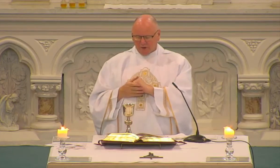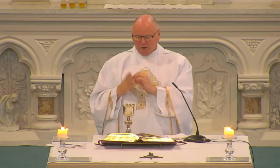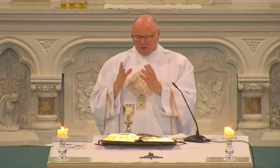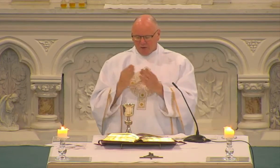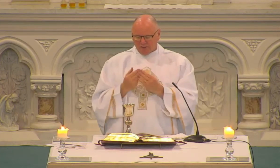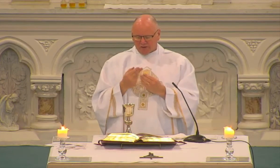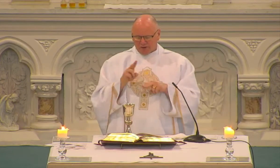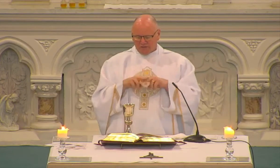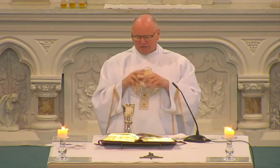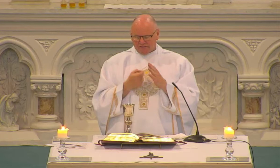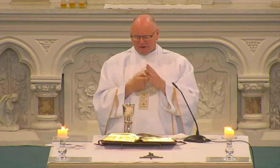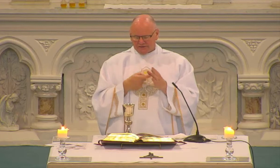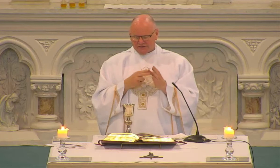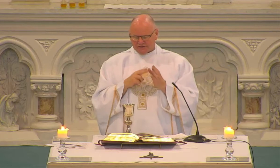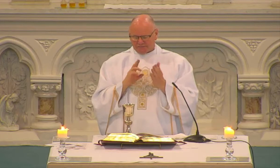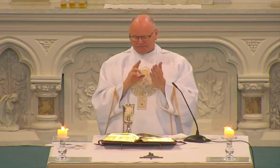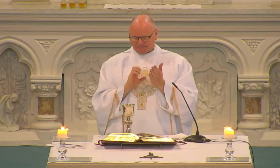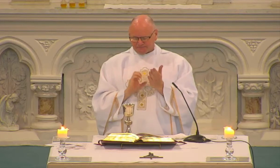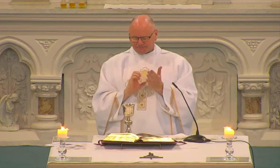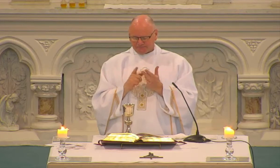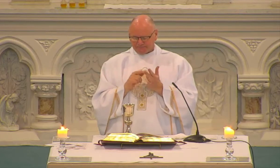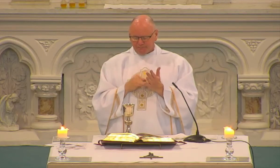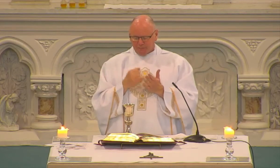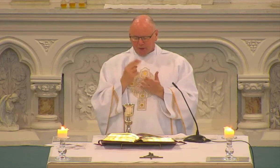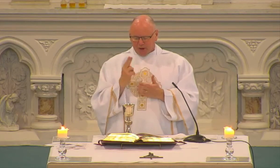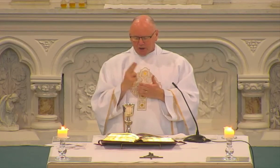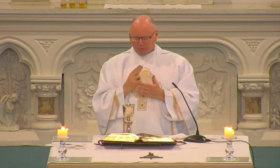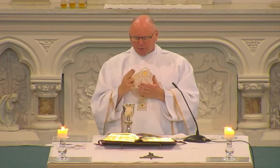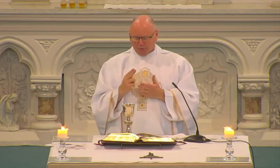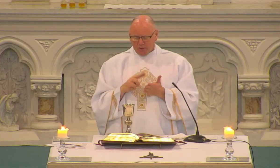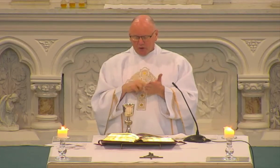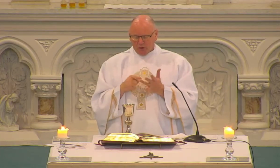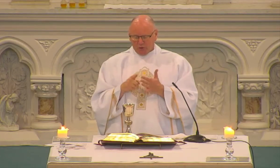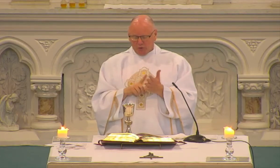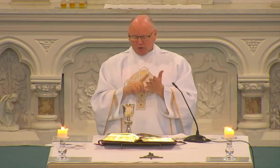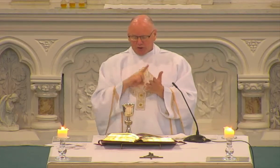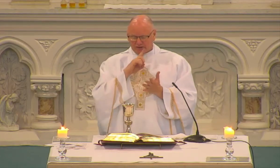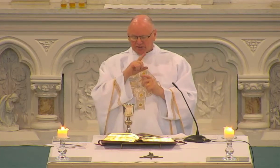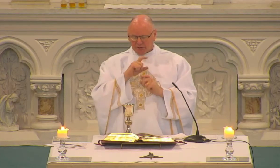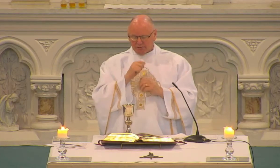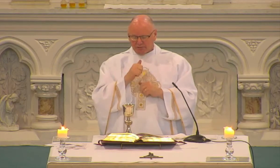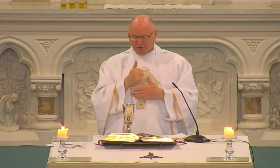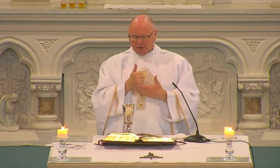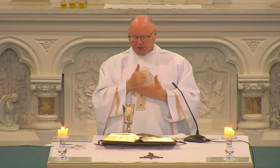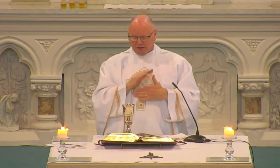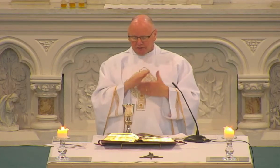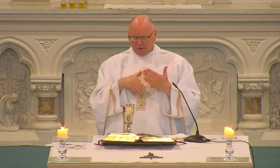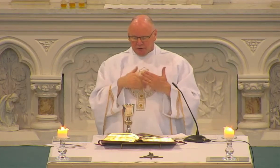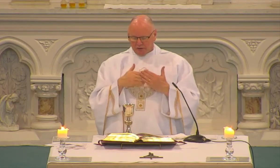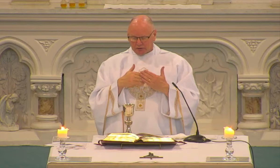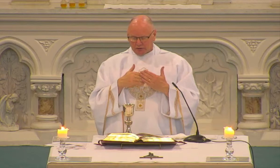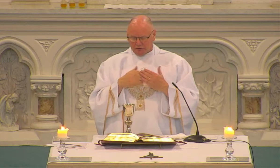with your servant Francis, our Pope, Noel, our Bishop, and all the